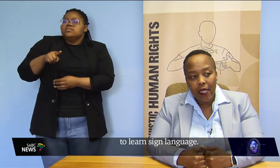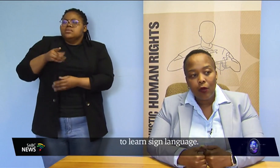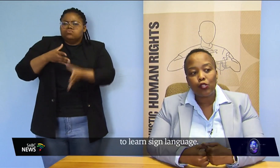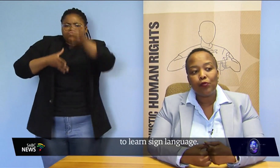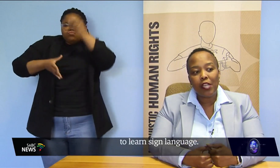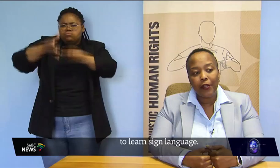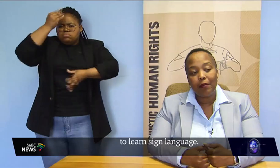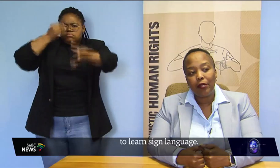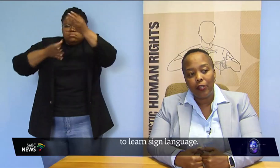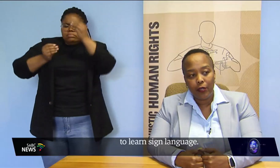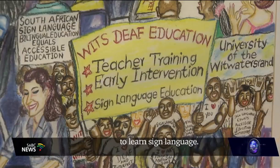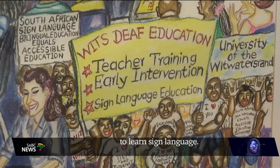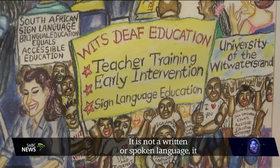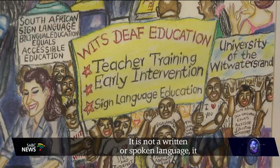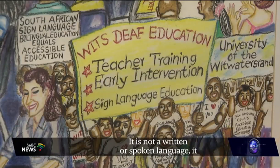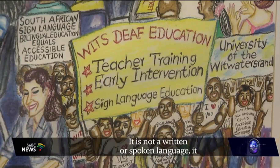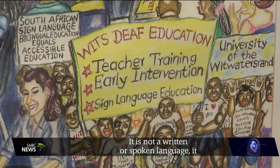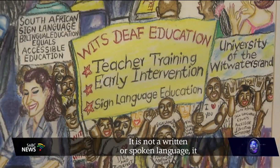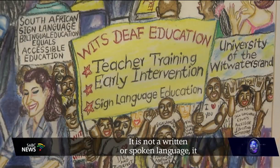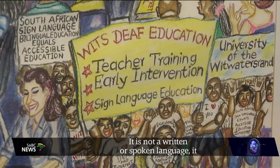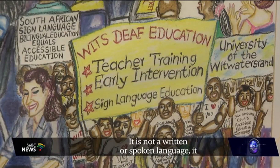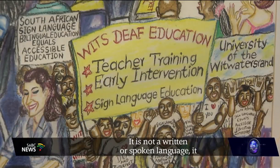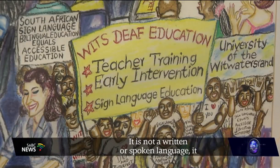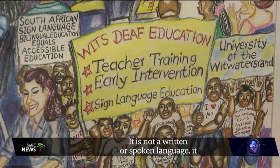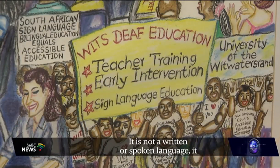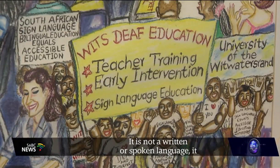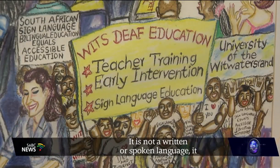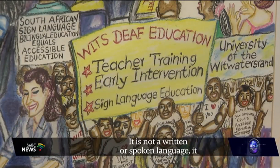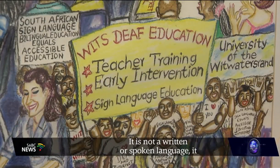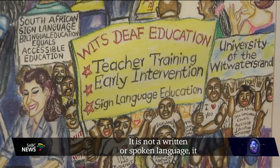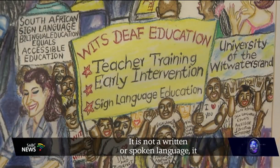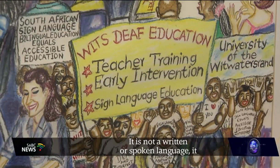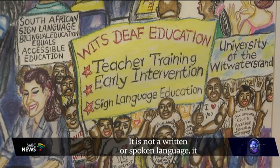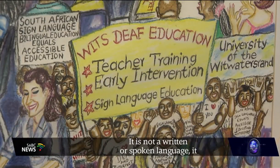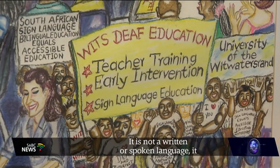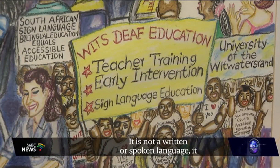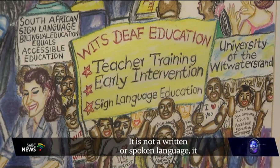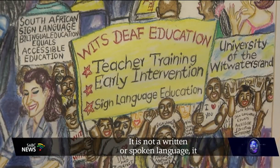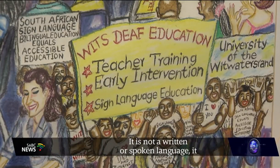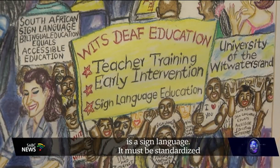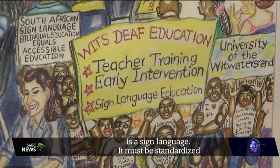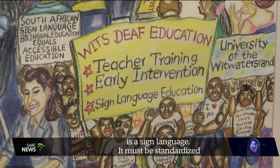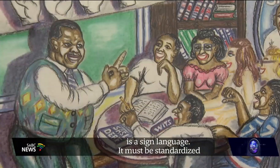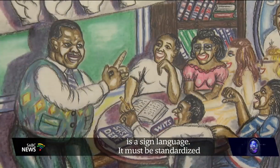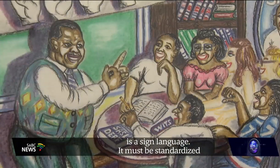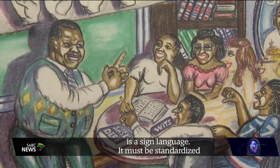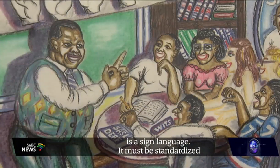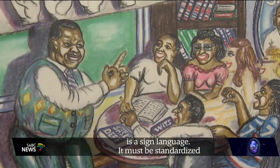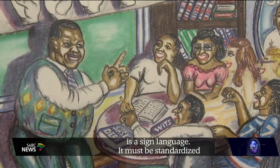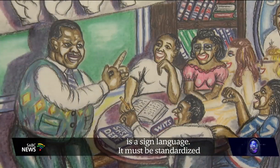go šomiša yona polelo. Ba se polelo ya go bolelwa a se polelo ya go ngwala eupša ke polelo ya diatla. Re nyaka gore go be le standard se se itseng se